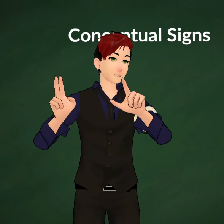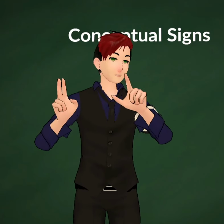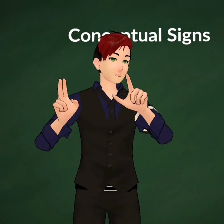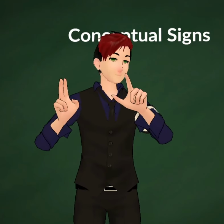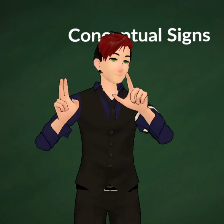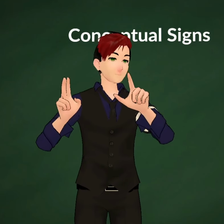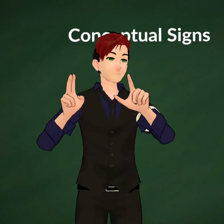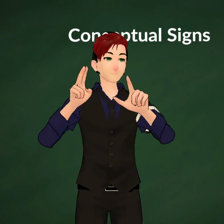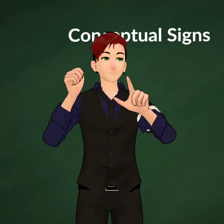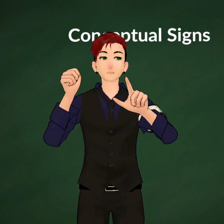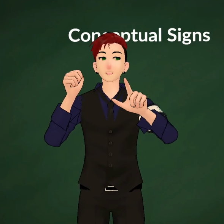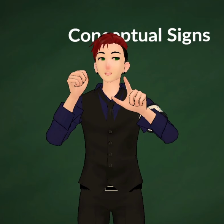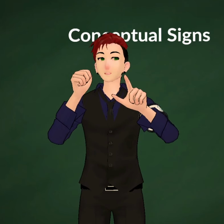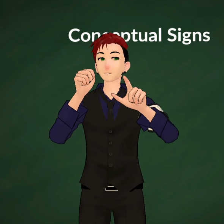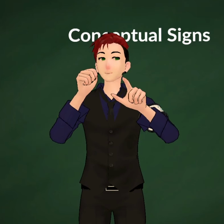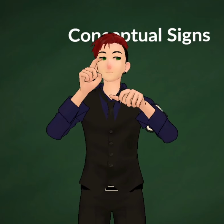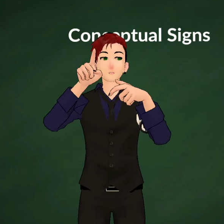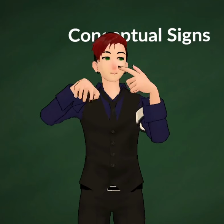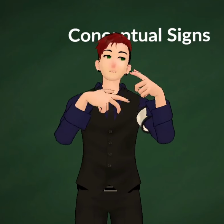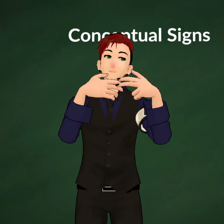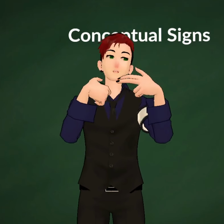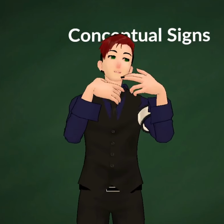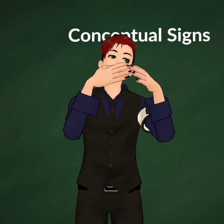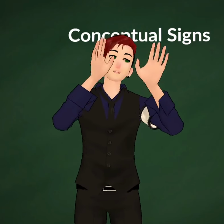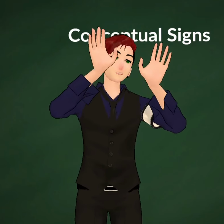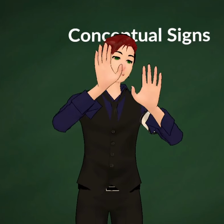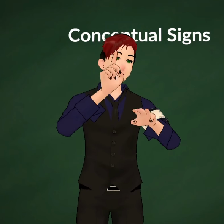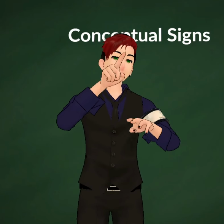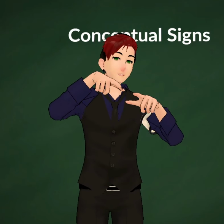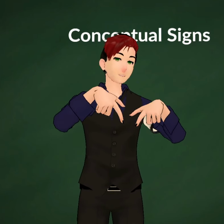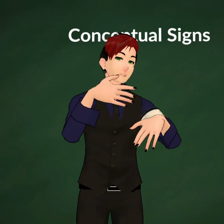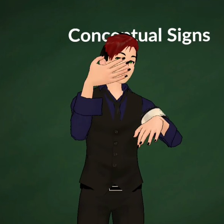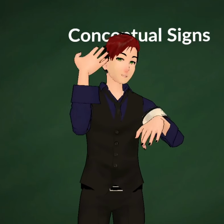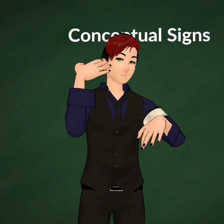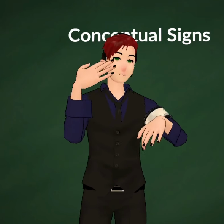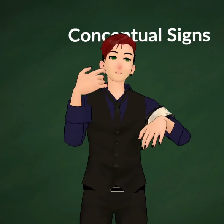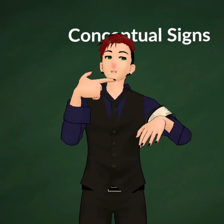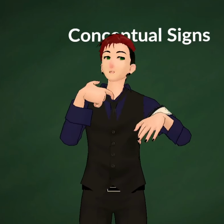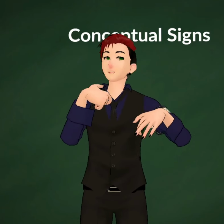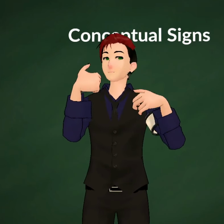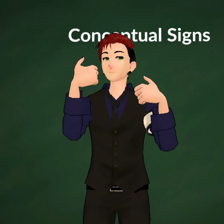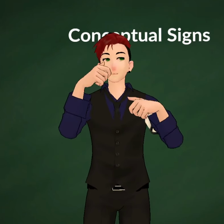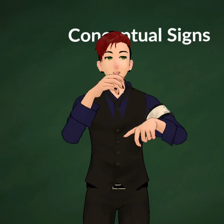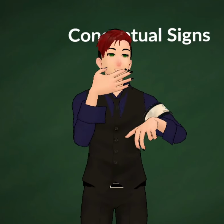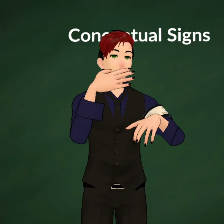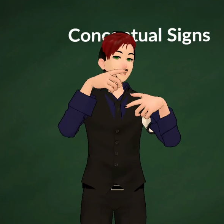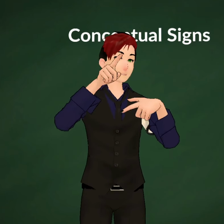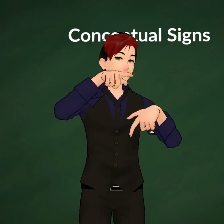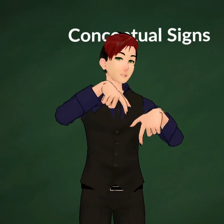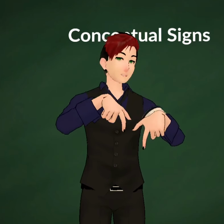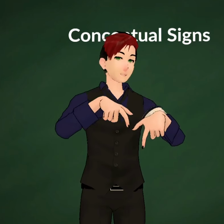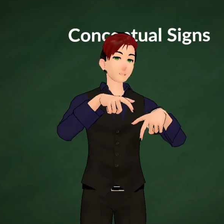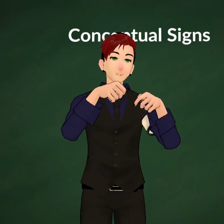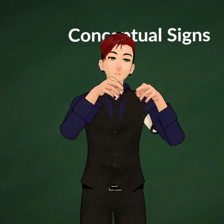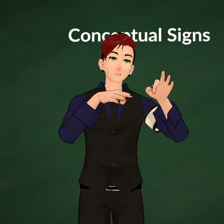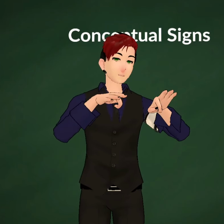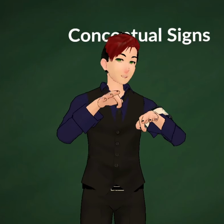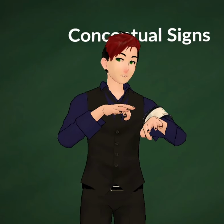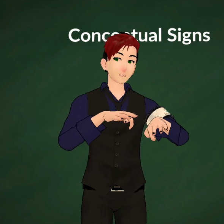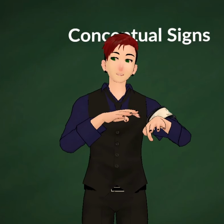people because whenever, like, I've had amazing DMs before. I try and be a good DM with my